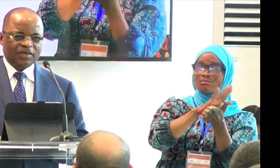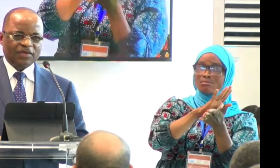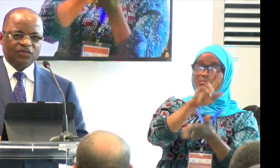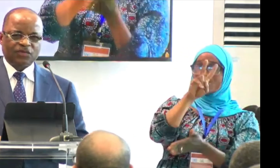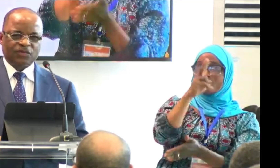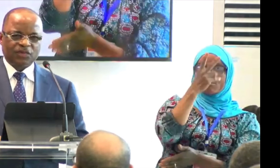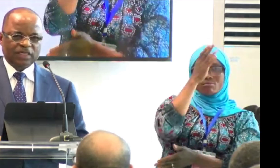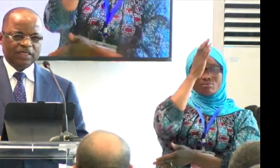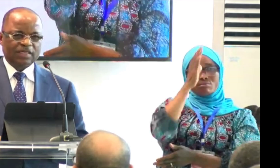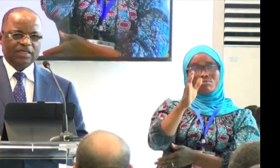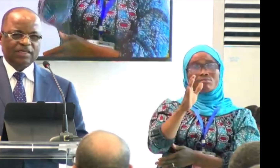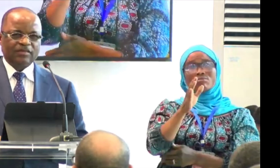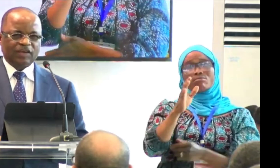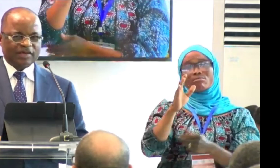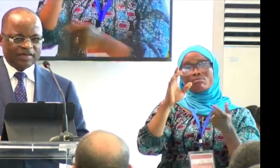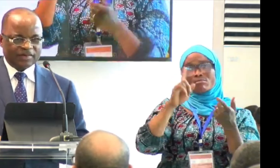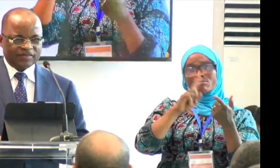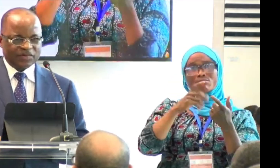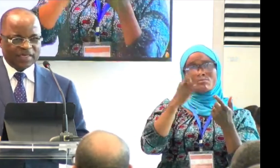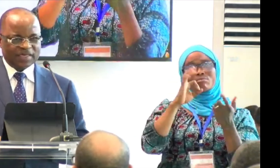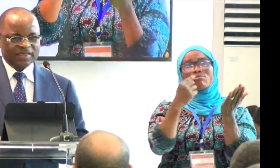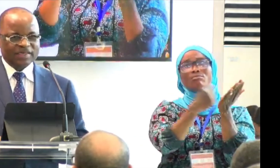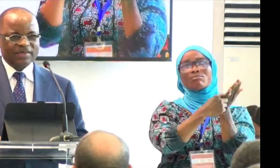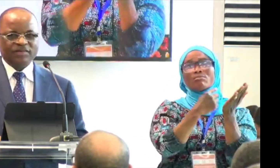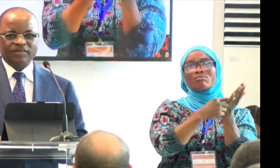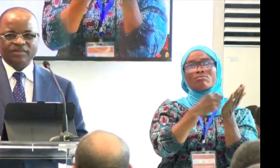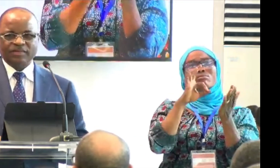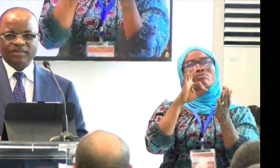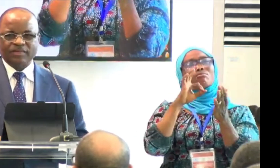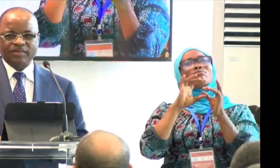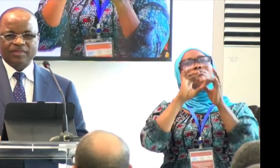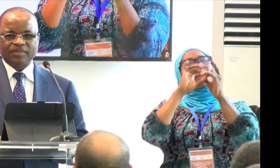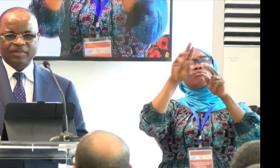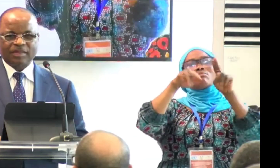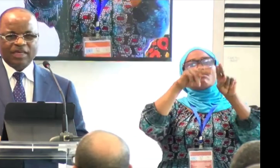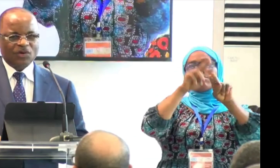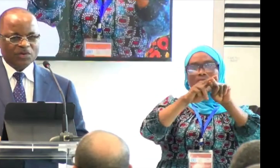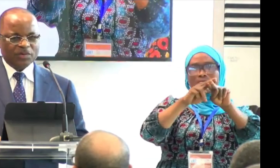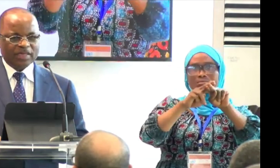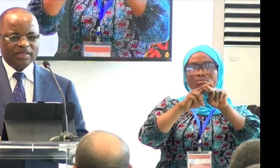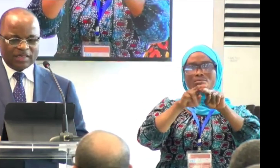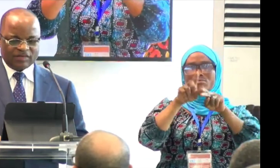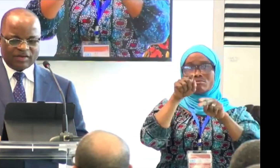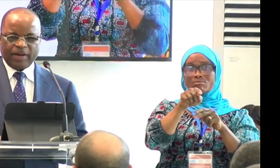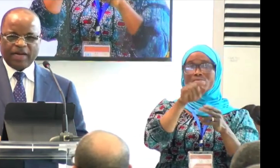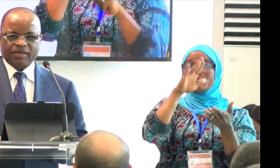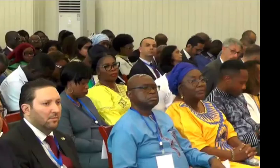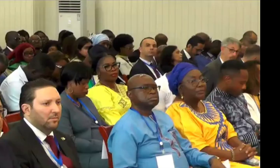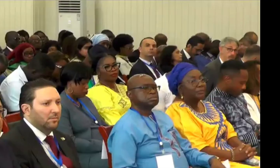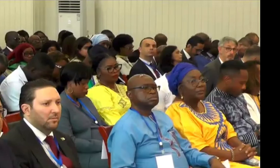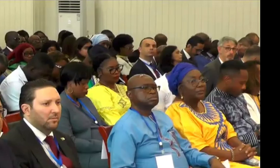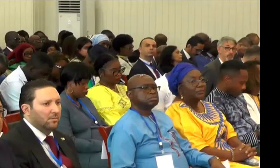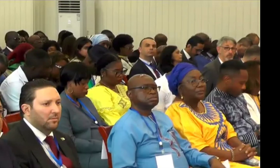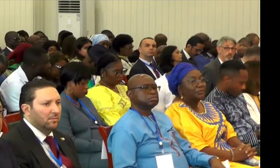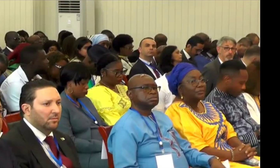second only to the Charter of the United Nations. That